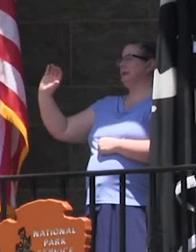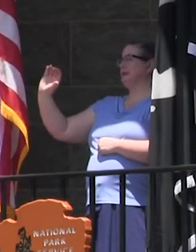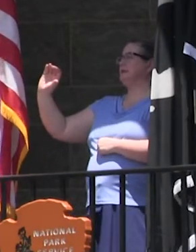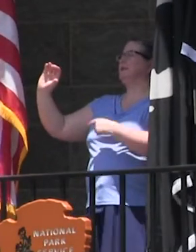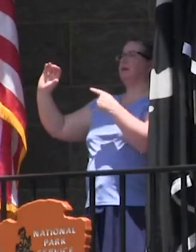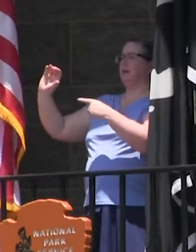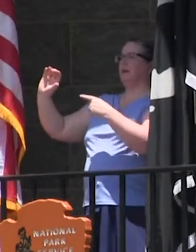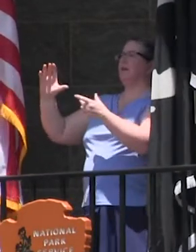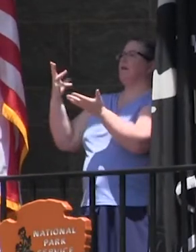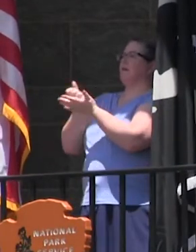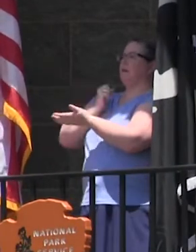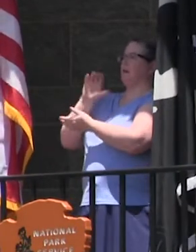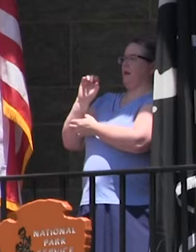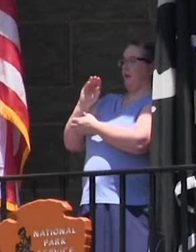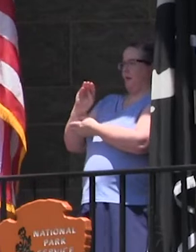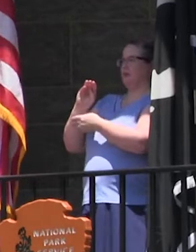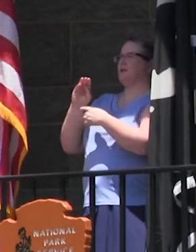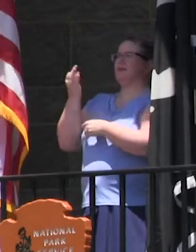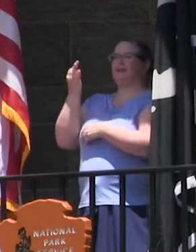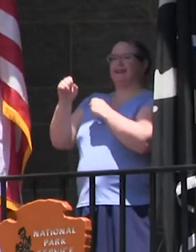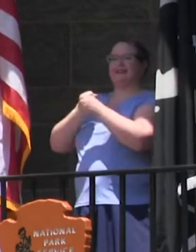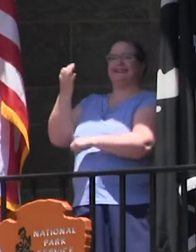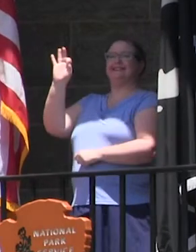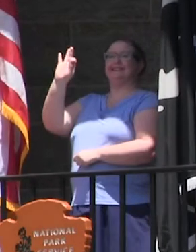received his commission in